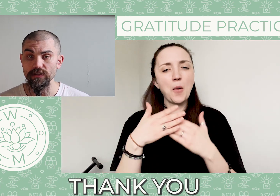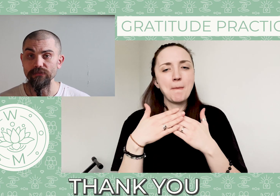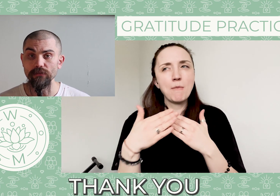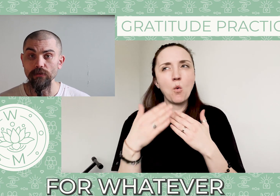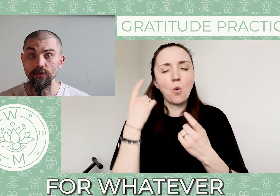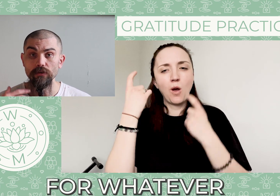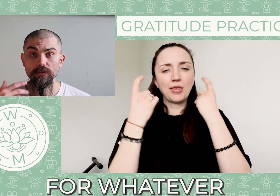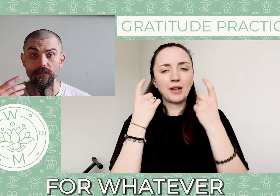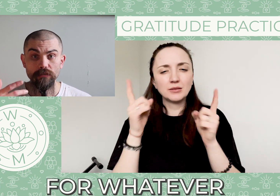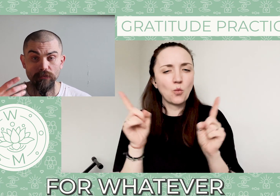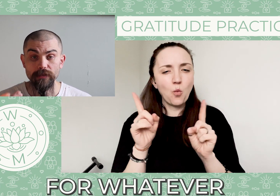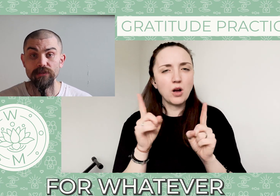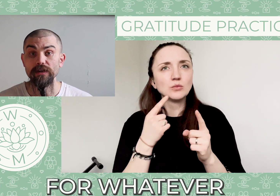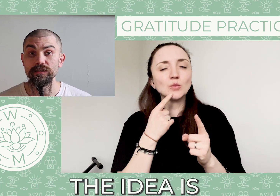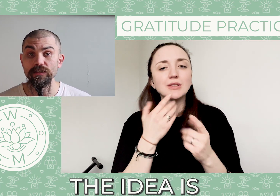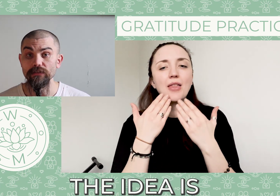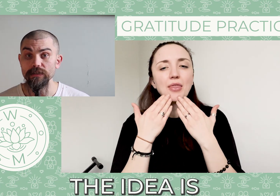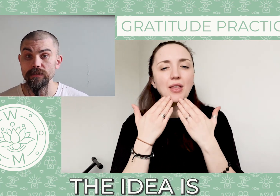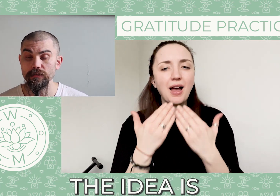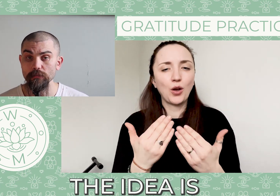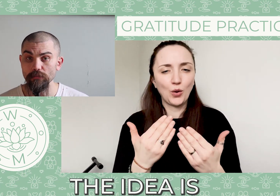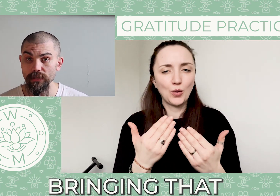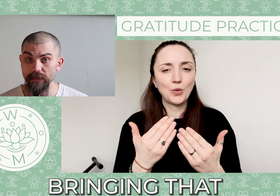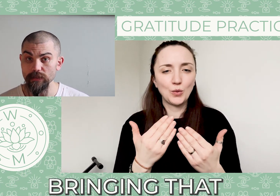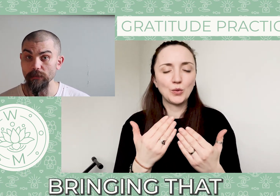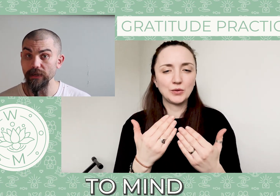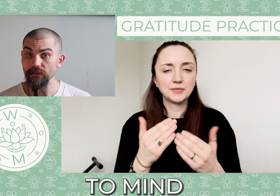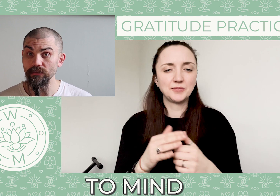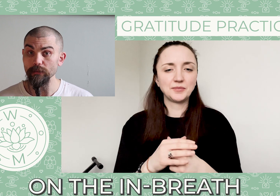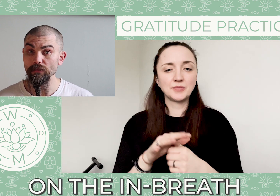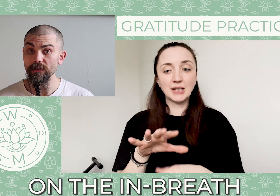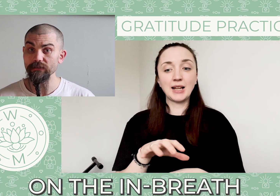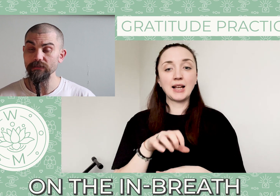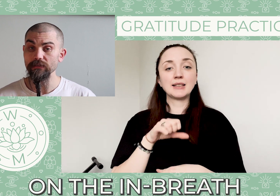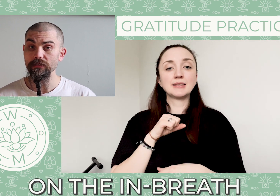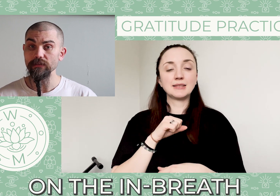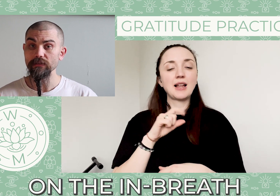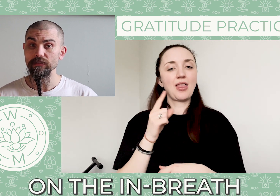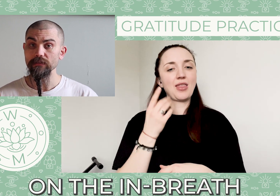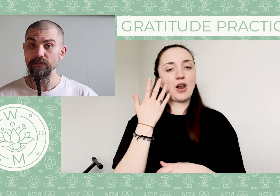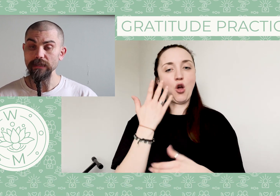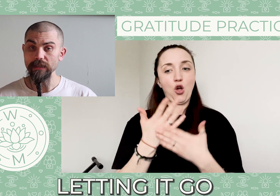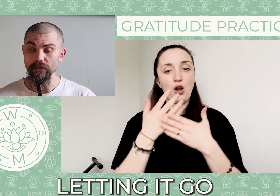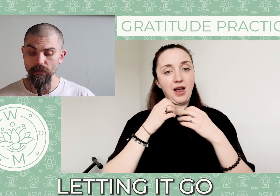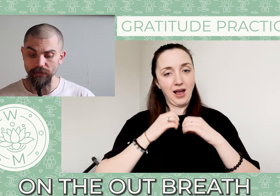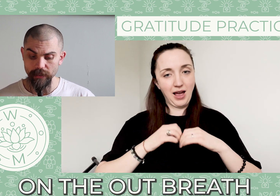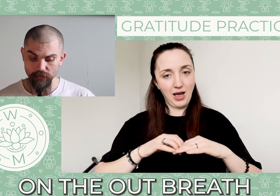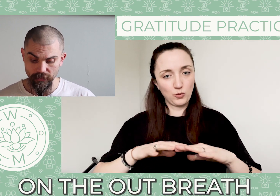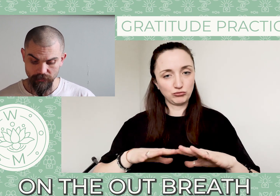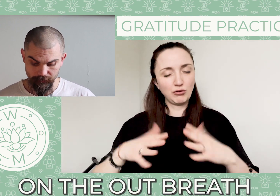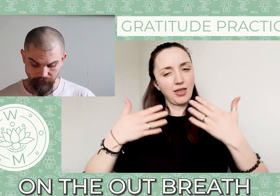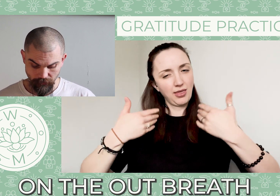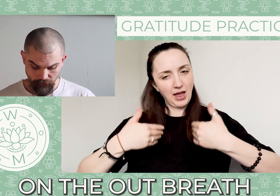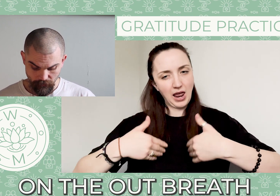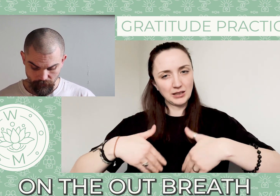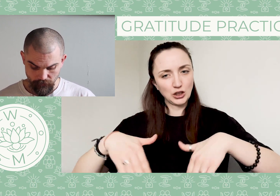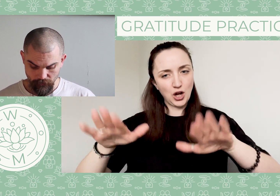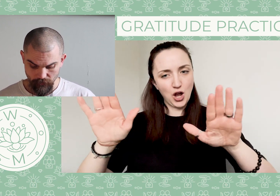say thank you for whatever the idea is. Bringing that to mind on the in-breath, letting it go on the